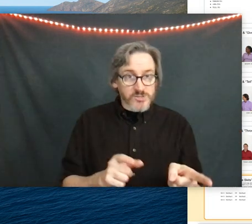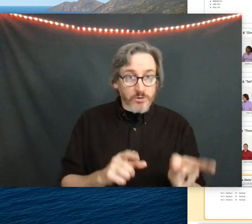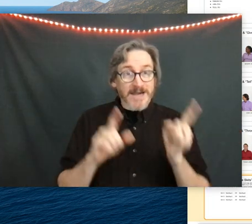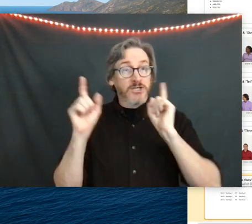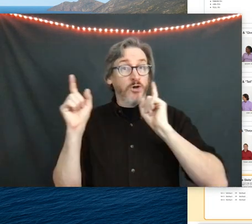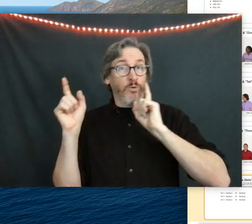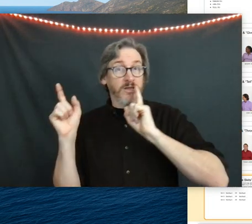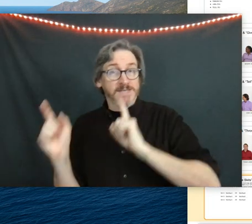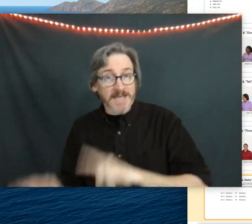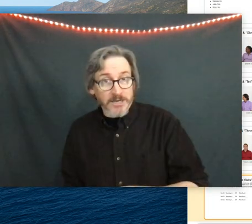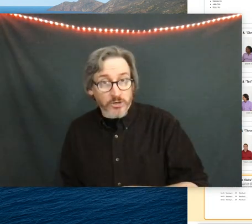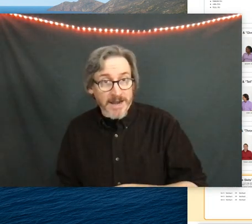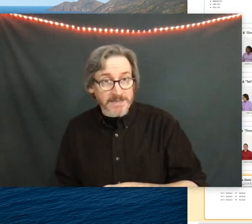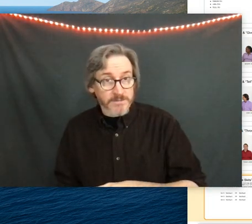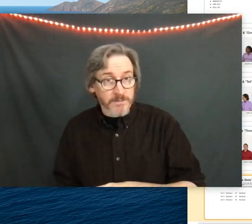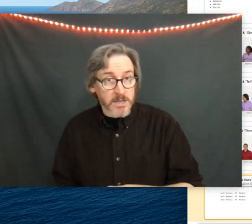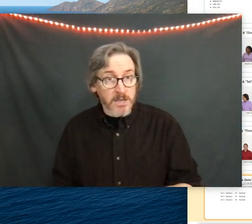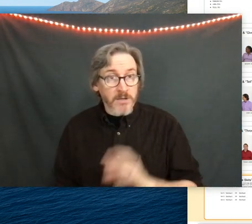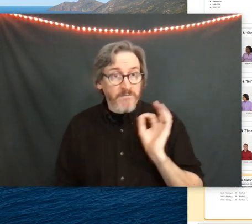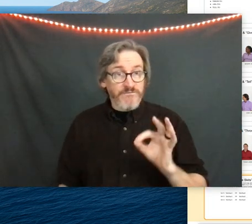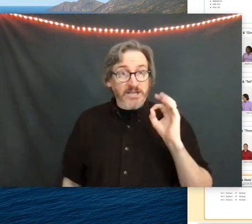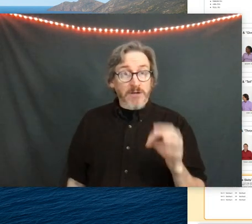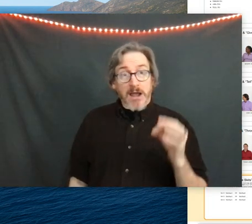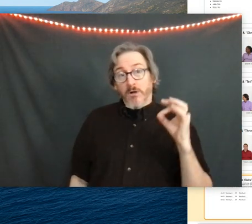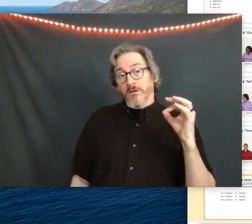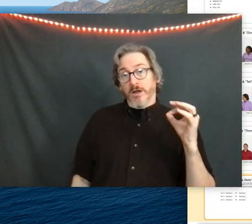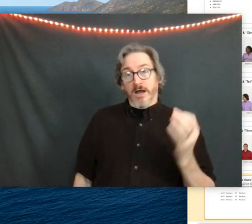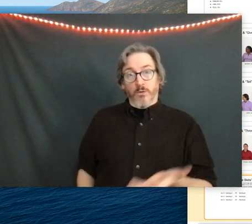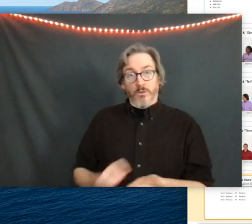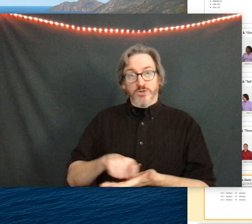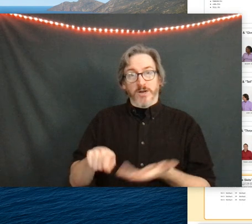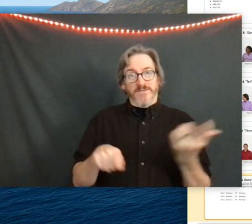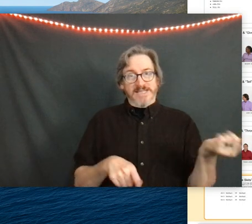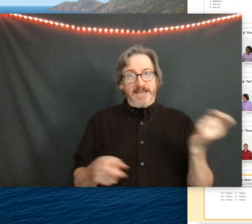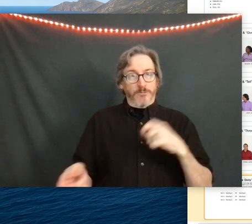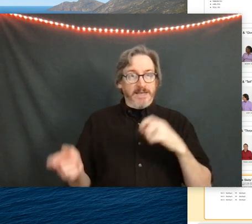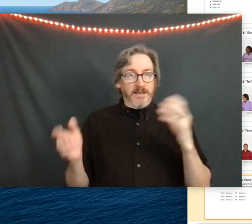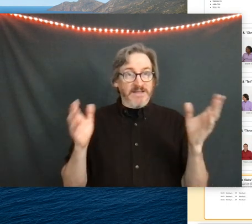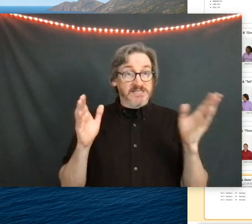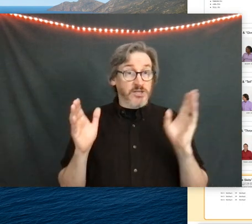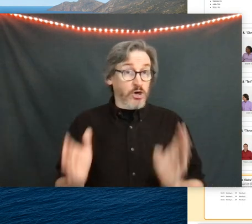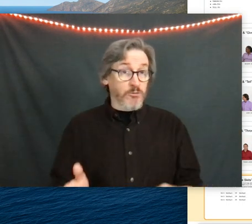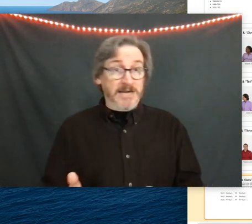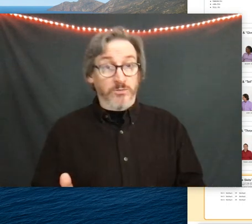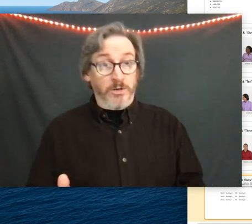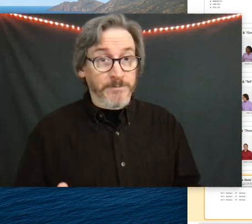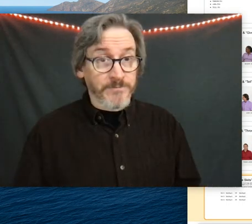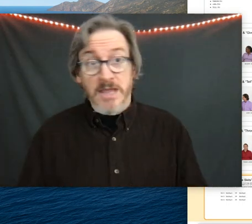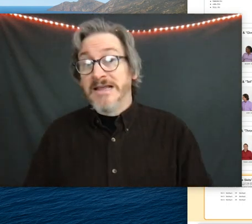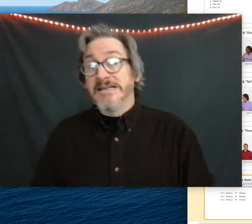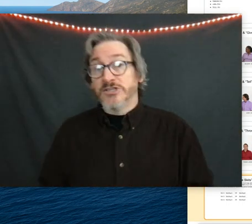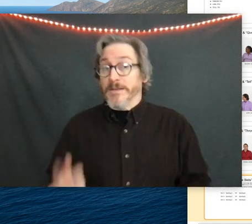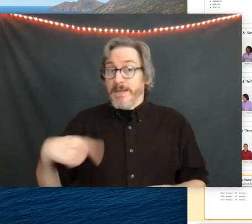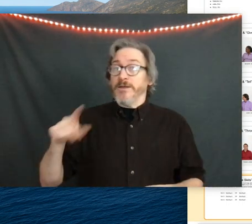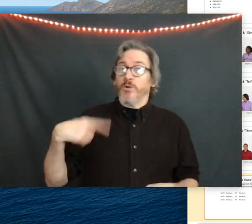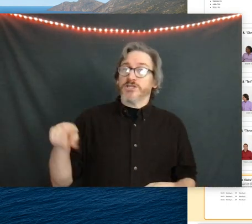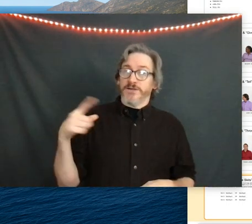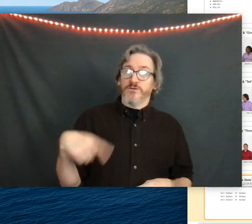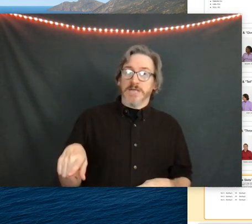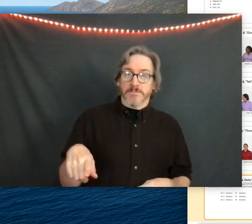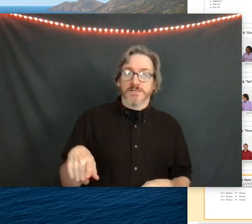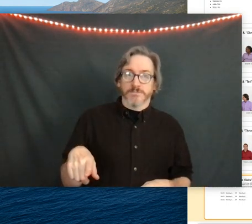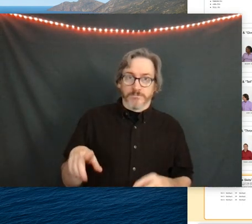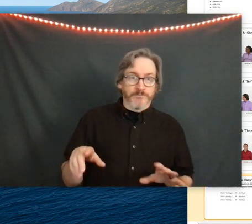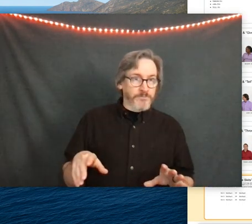One of them is correct, one of them is incorrect. Figure out which one, if it's A or B, that's the correct one. So it may mean watching it